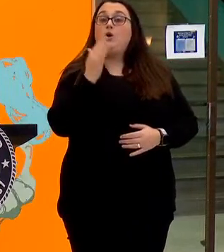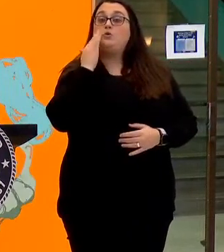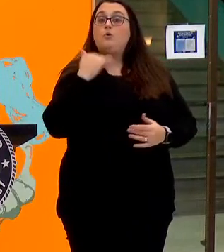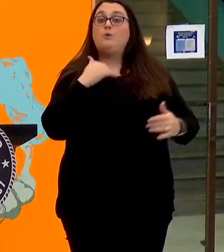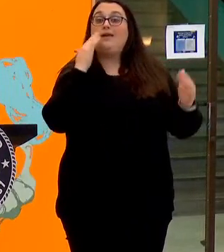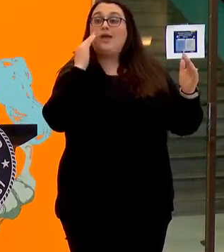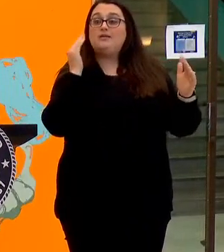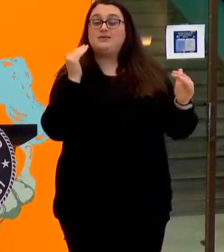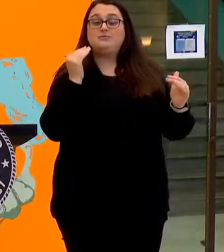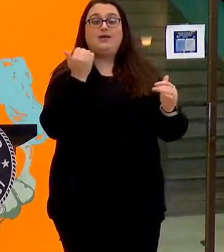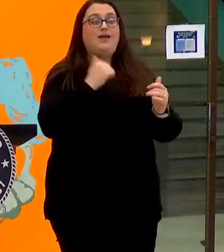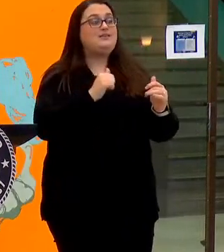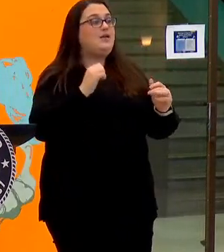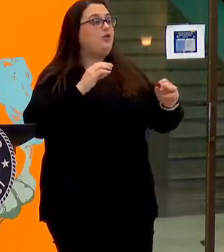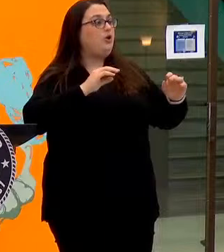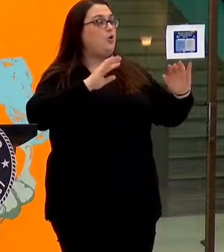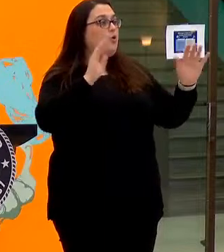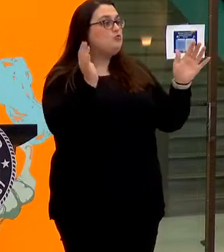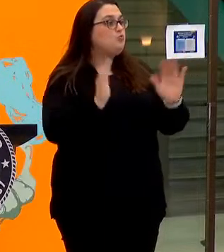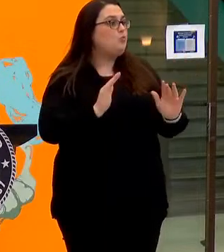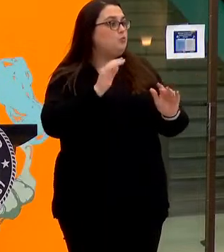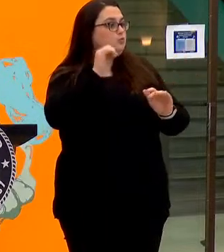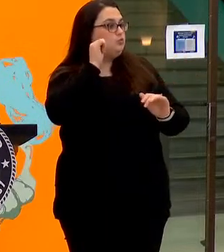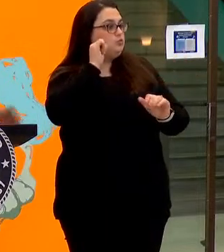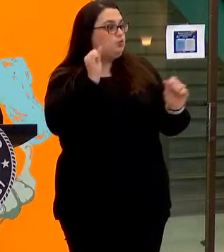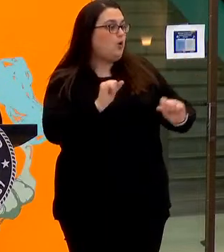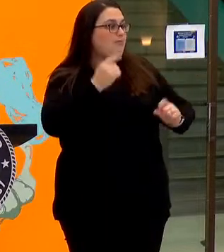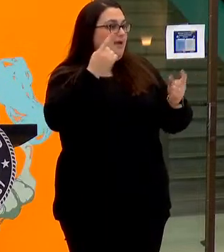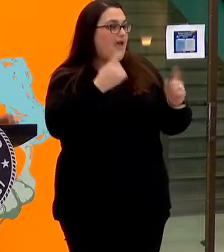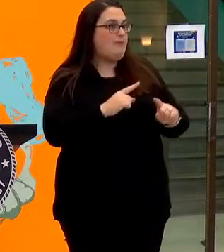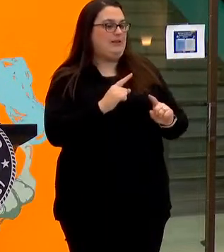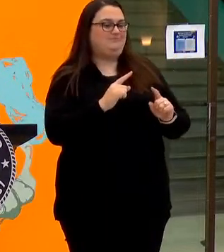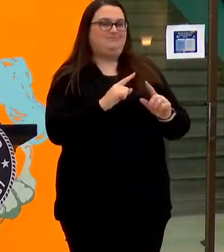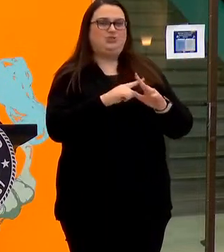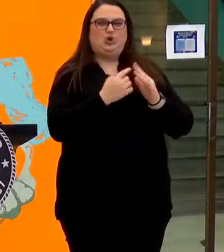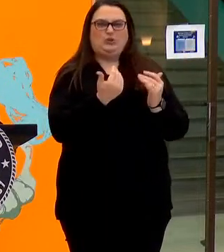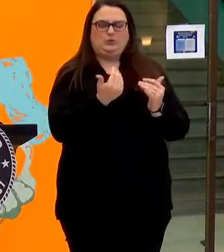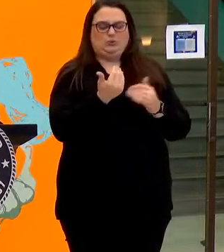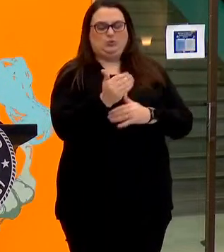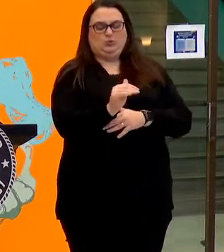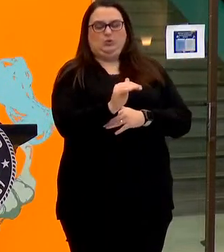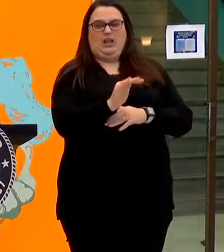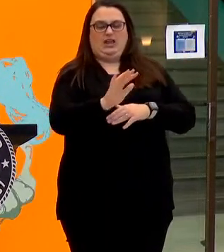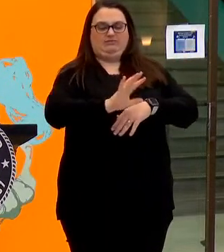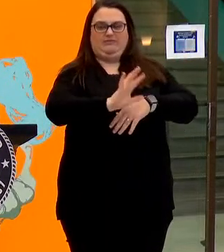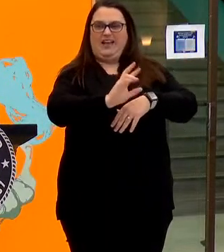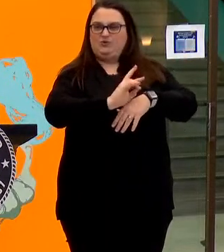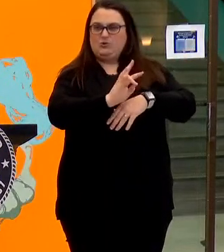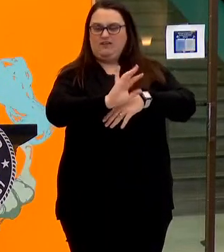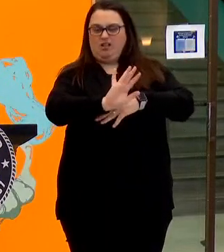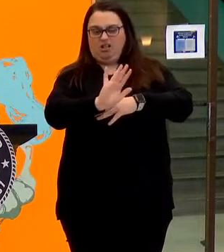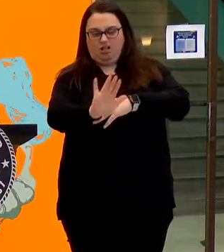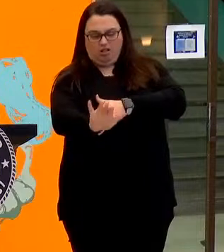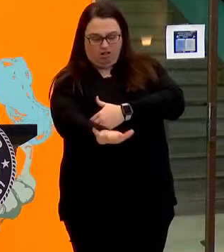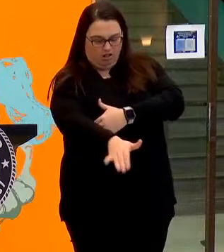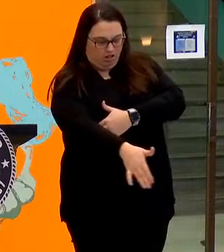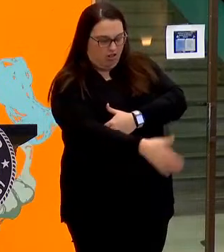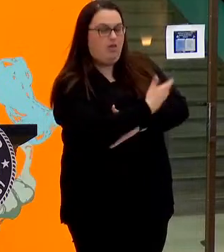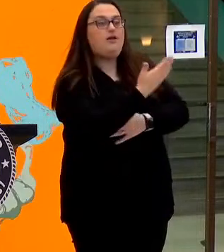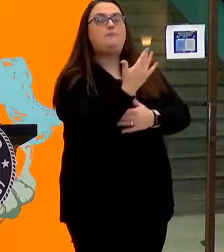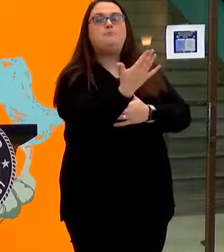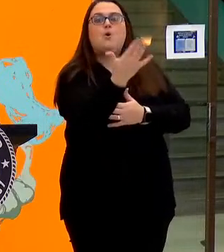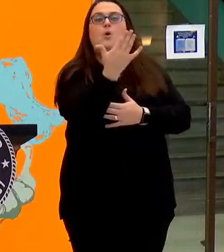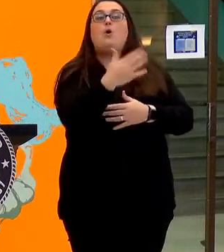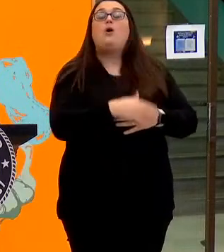are expecting another winter storm that will start sometime tonight around 5 to 7 p.m. and go into the